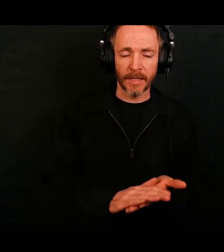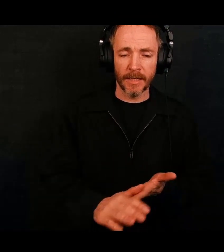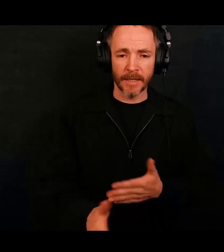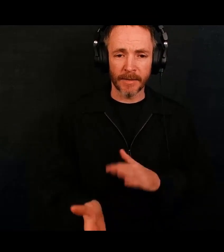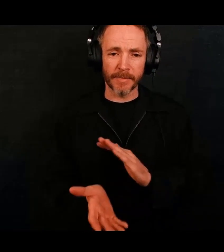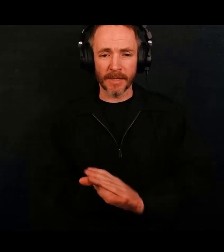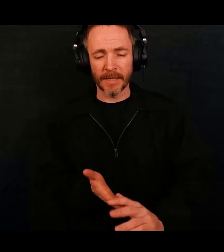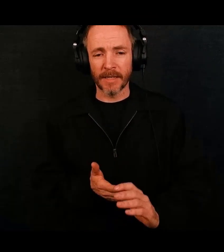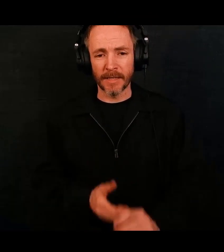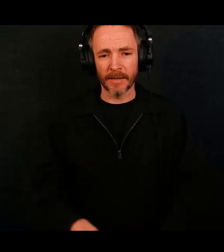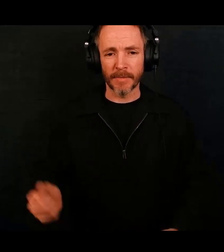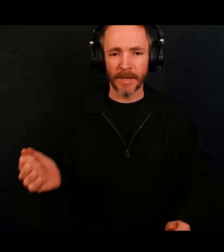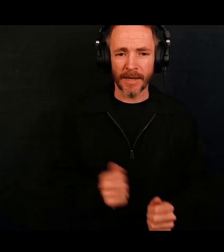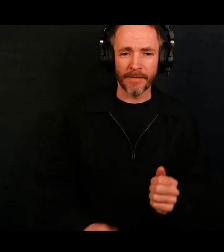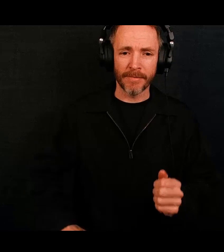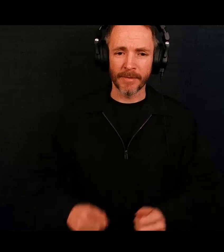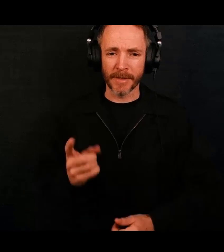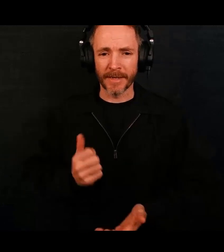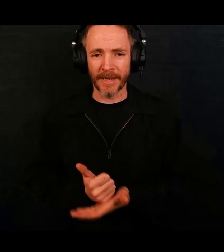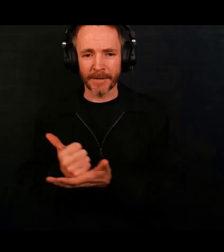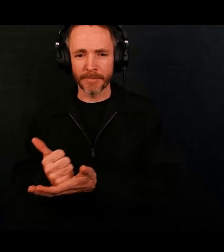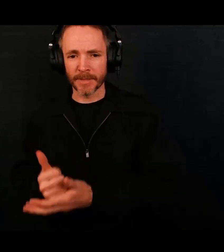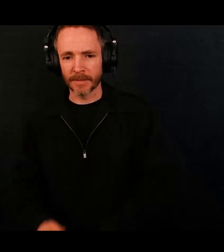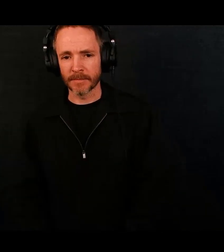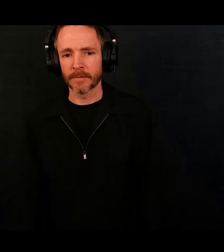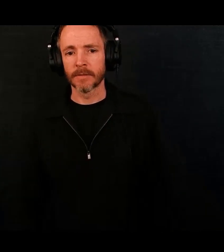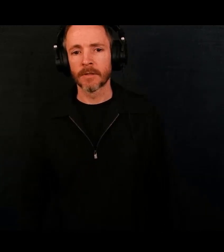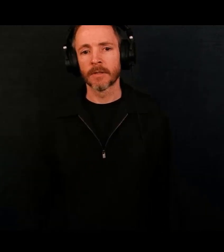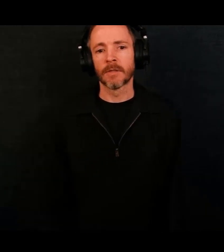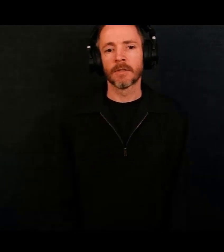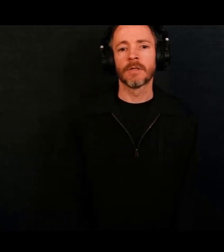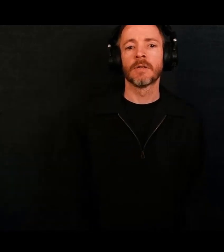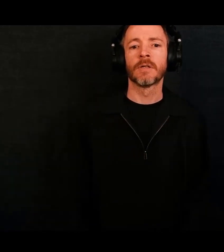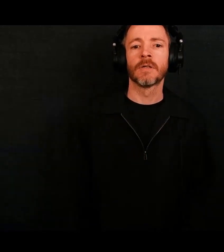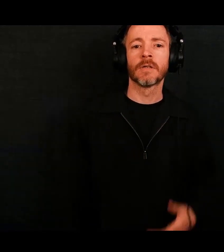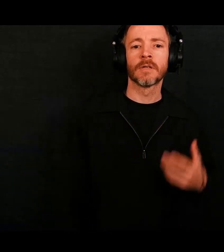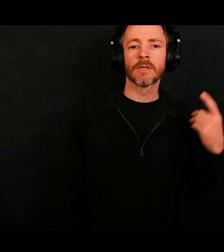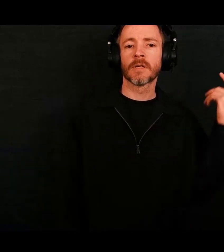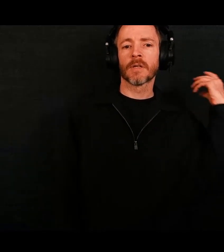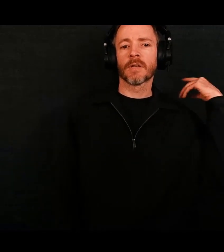And clean up, everybody helps.